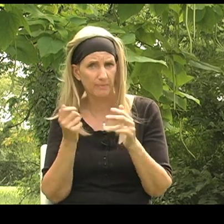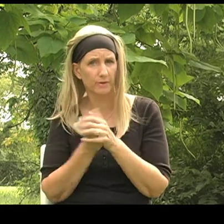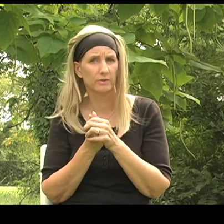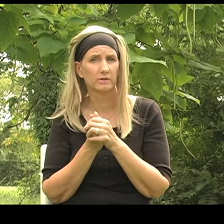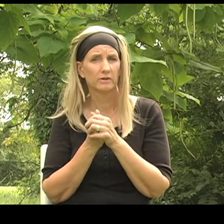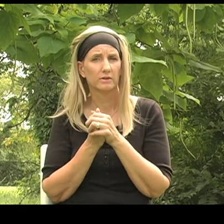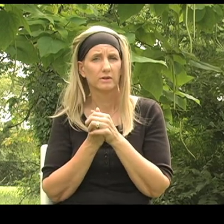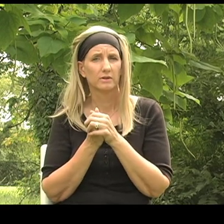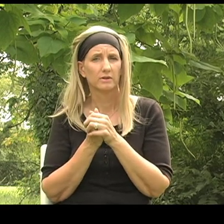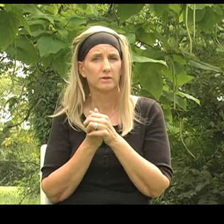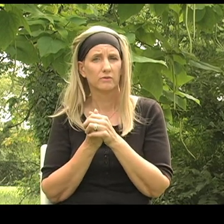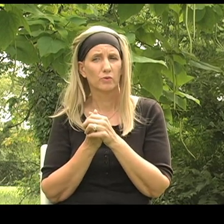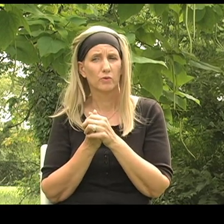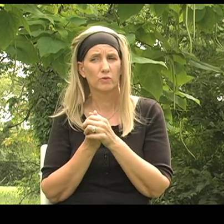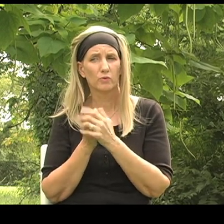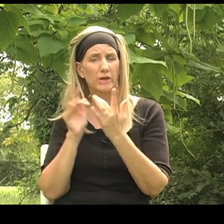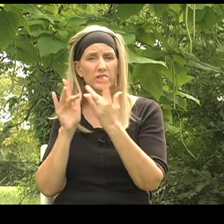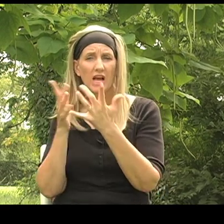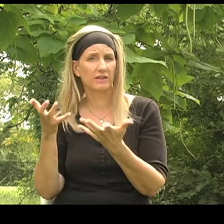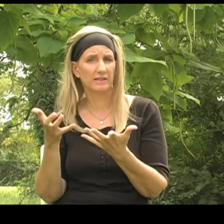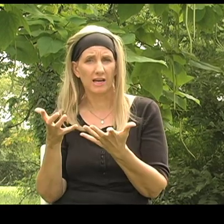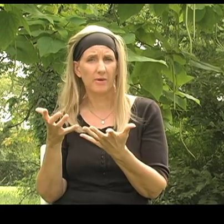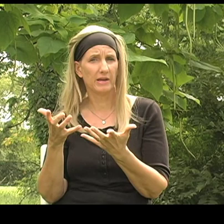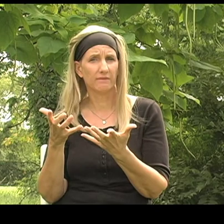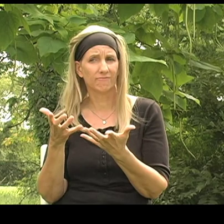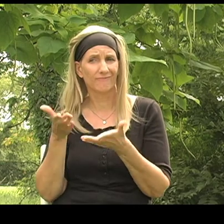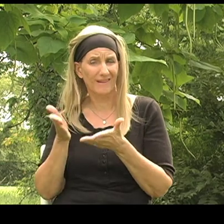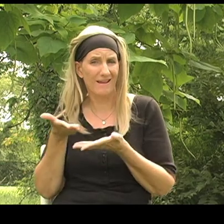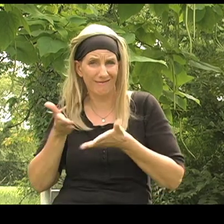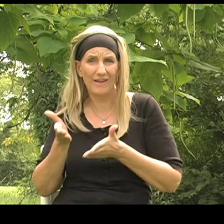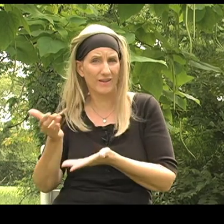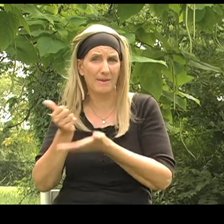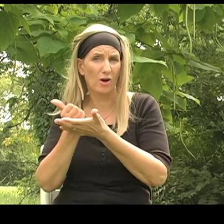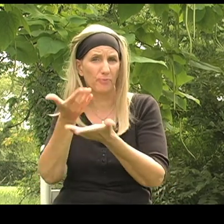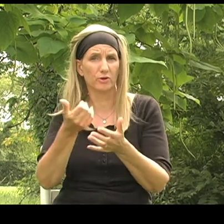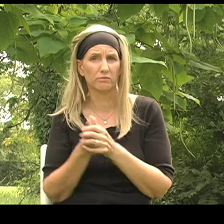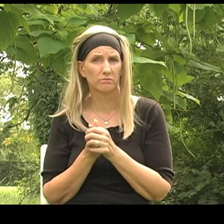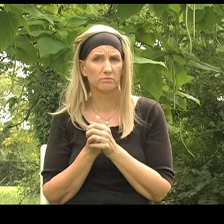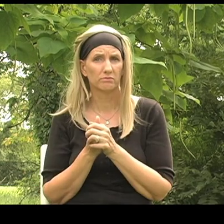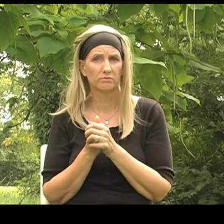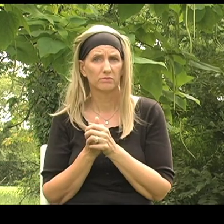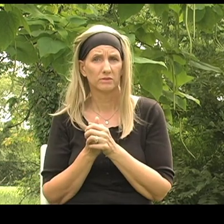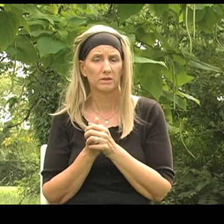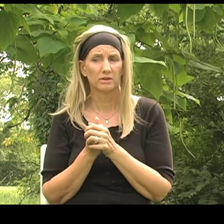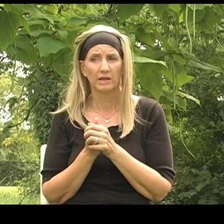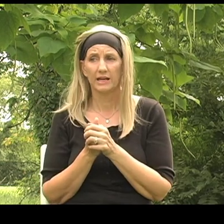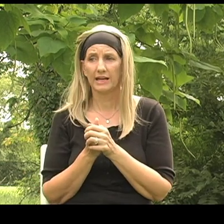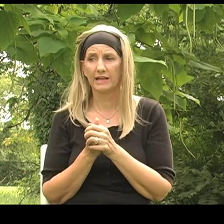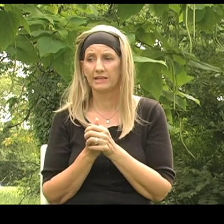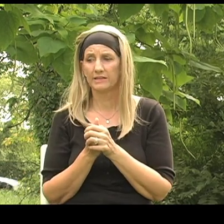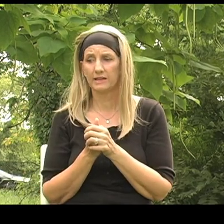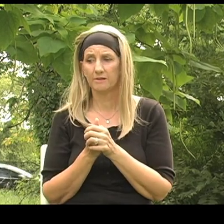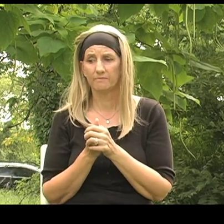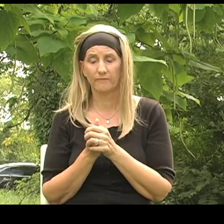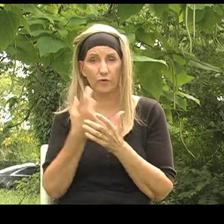people. Reach out to them and let them help you. And for